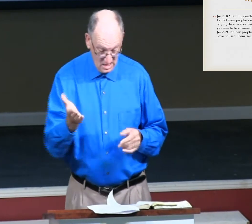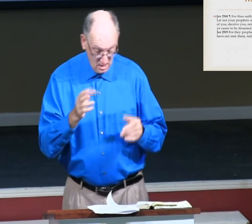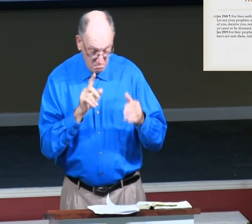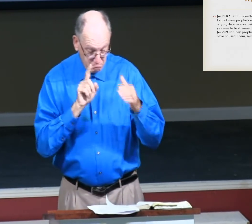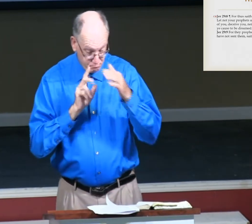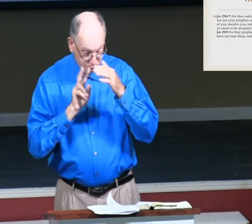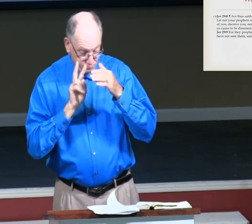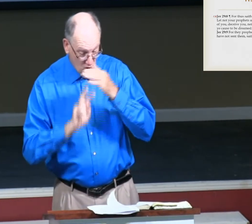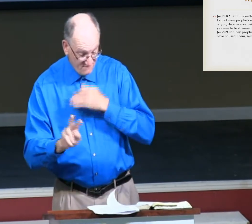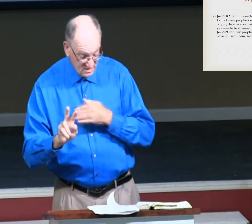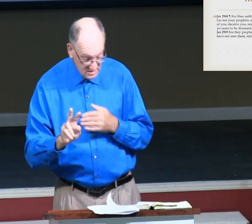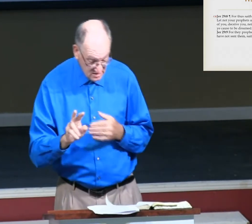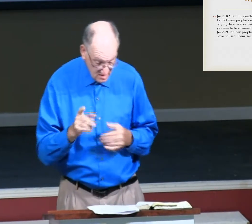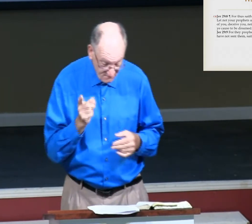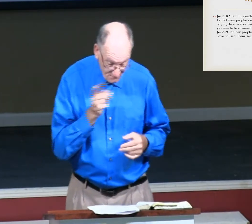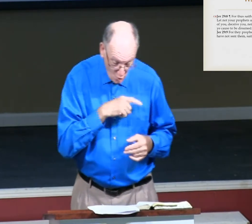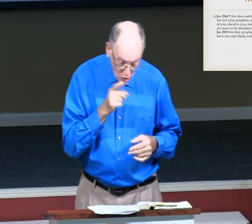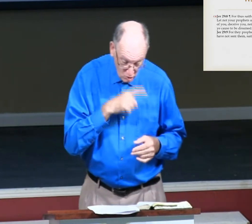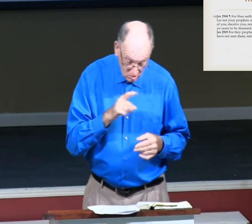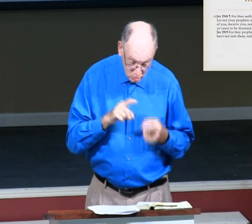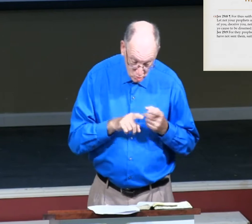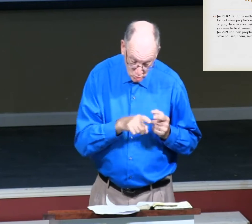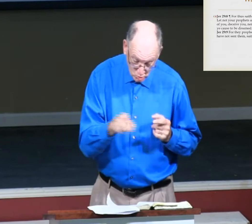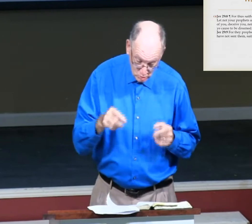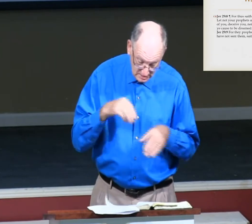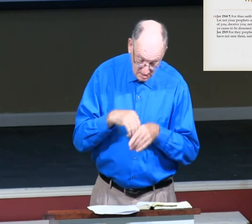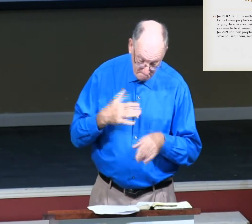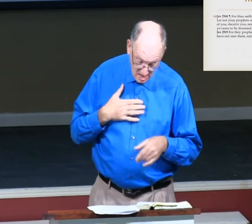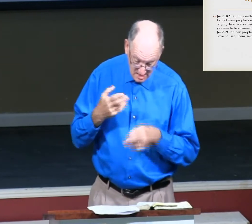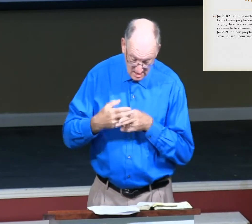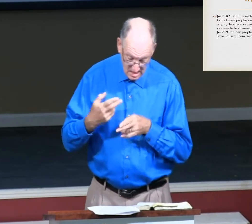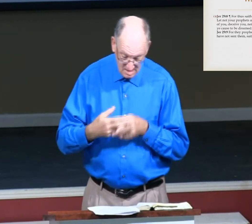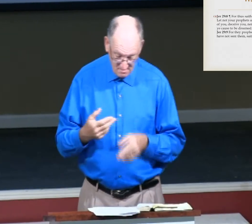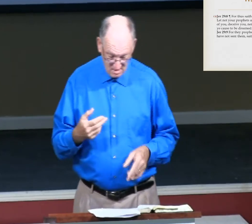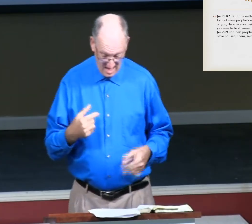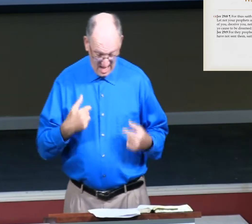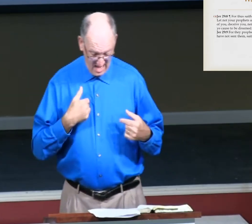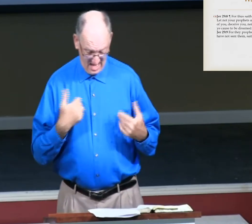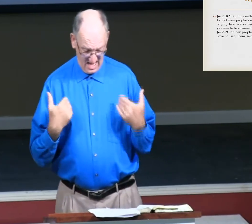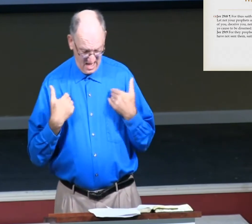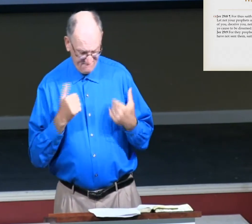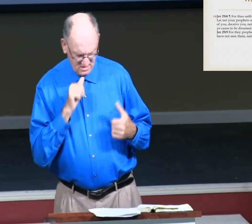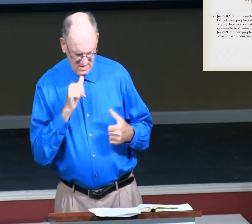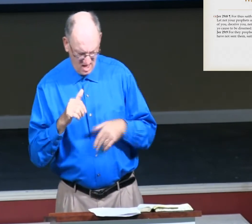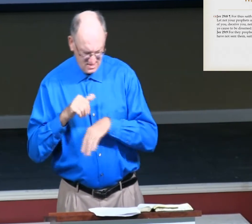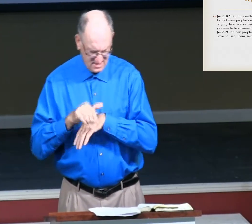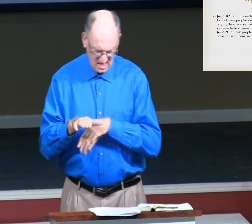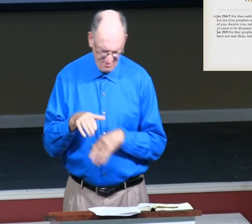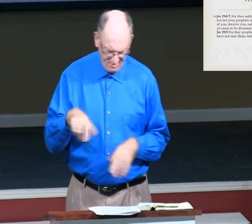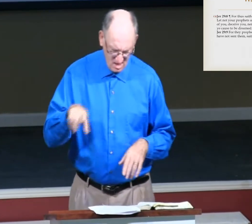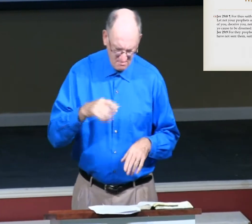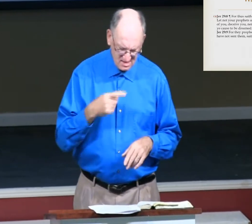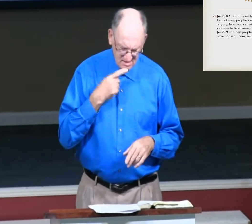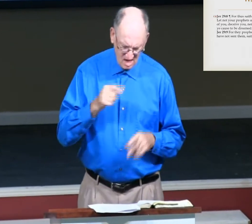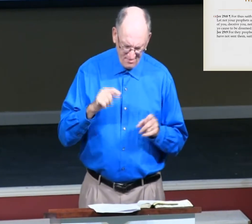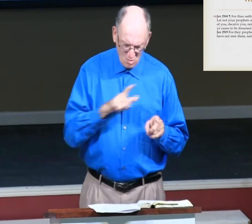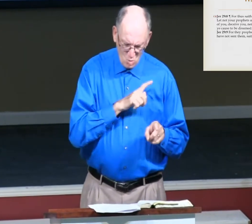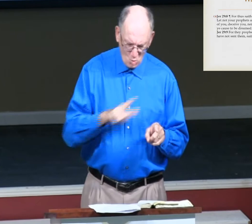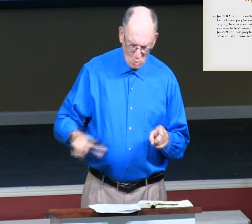For they prophesy falsely unto you in my name, I have not sent them, saith the Lord.